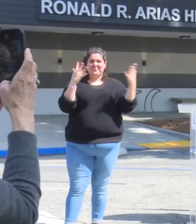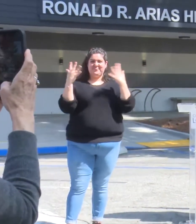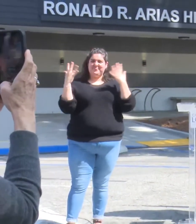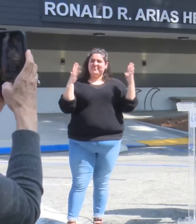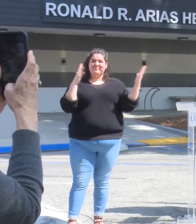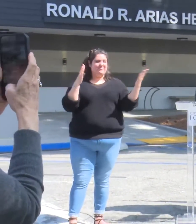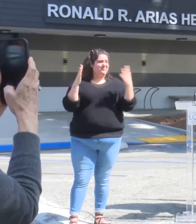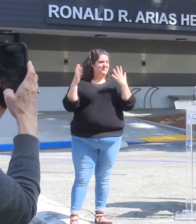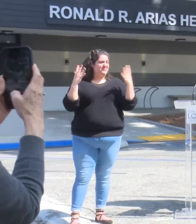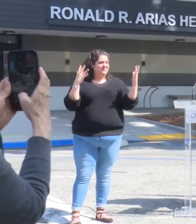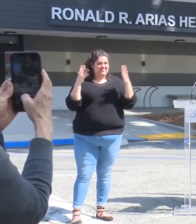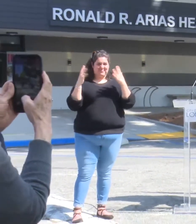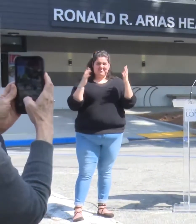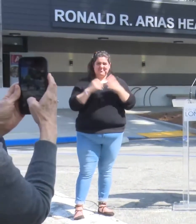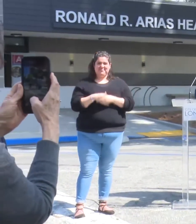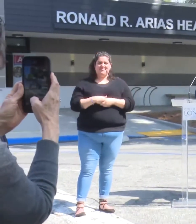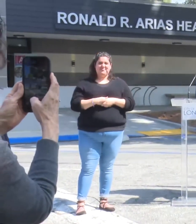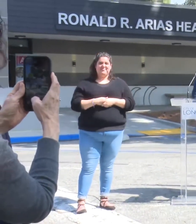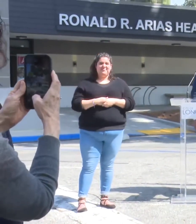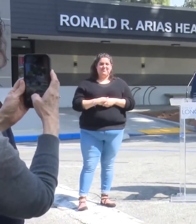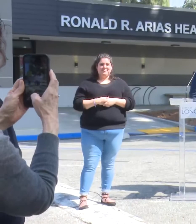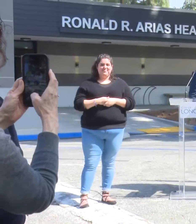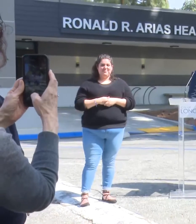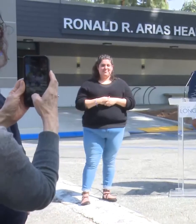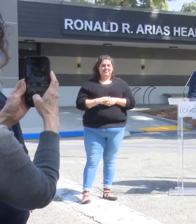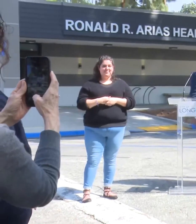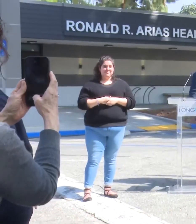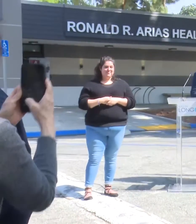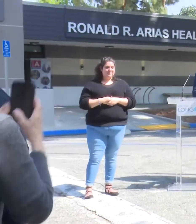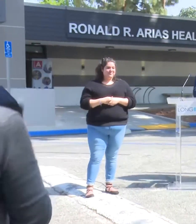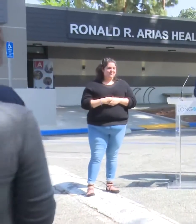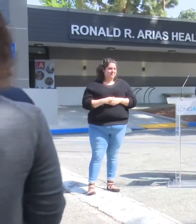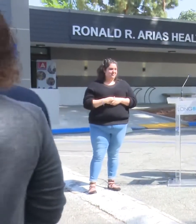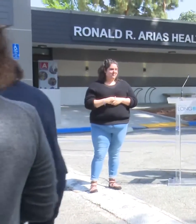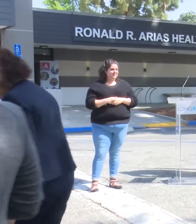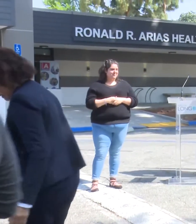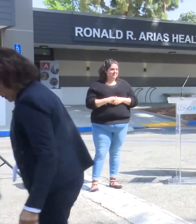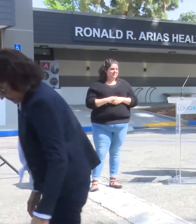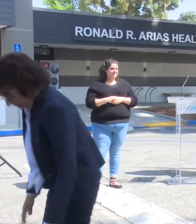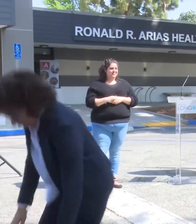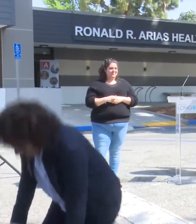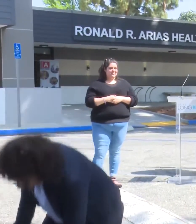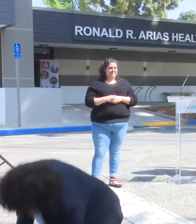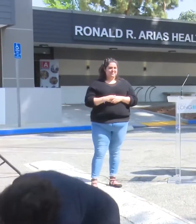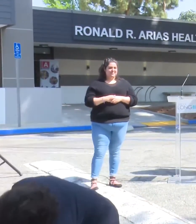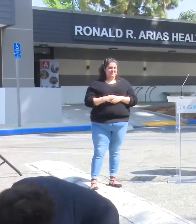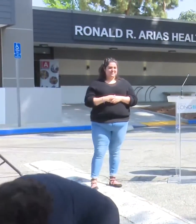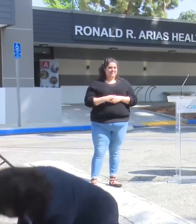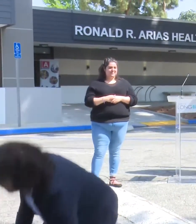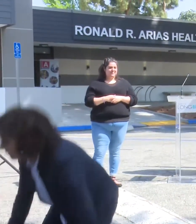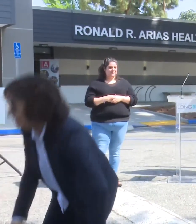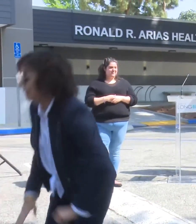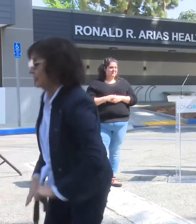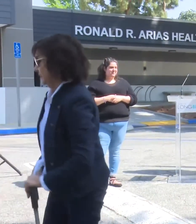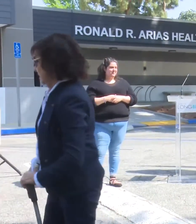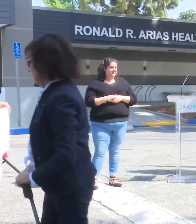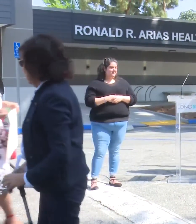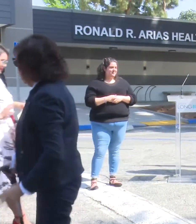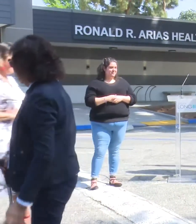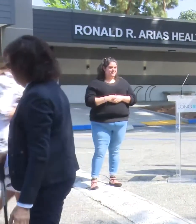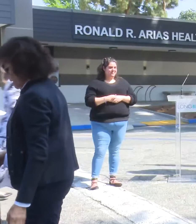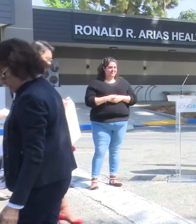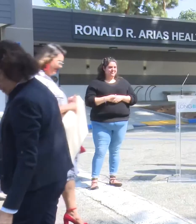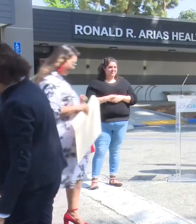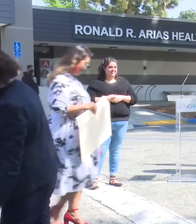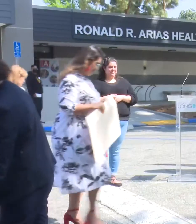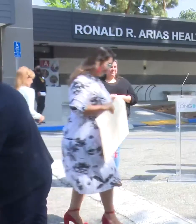Thank you, brother. Thank you. I appreciate that. Hey, appreciate it very much. This is great. Yeah, it was good. Good.